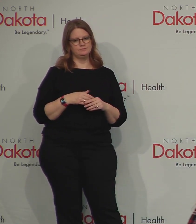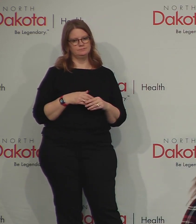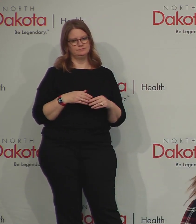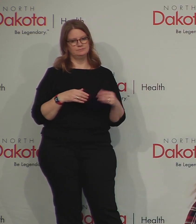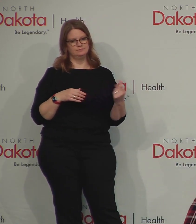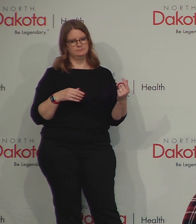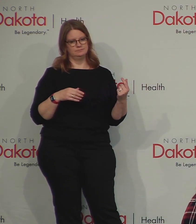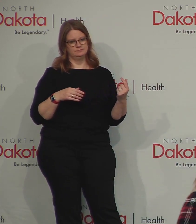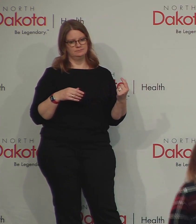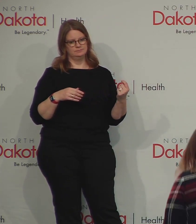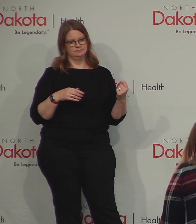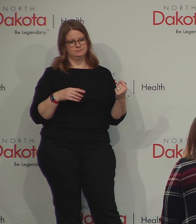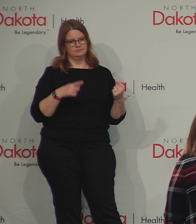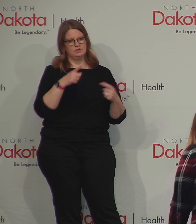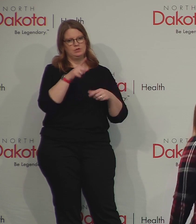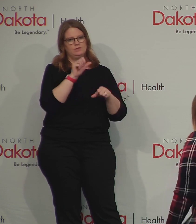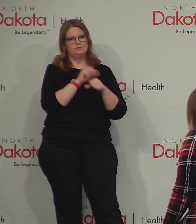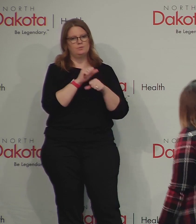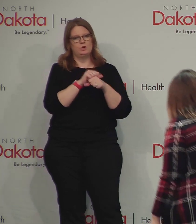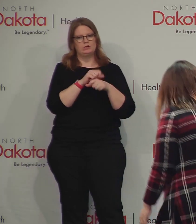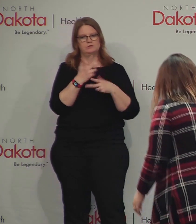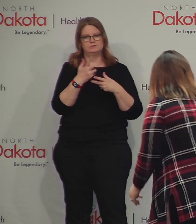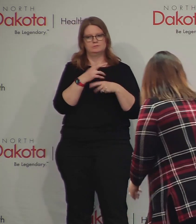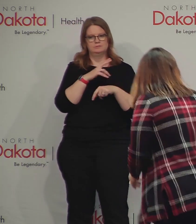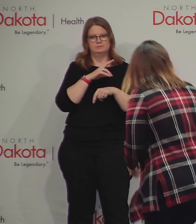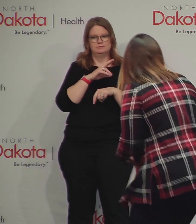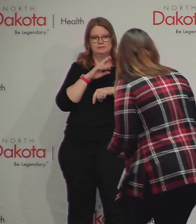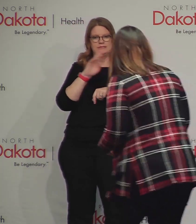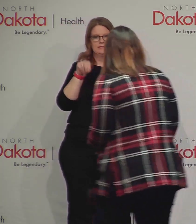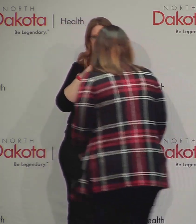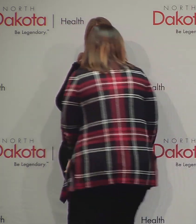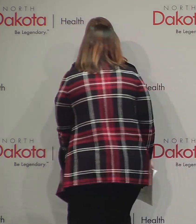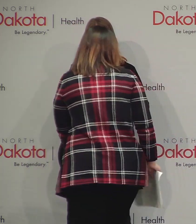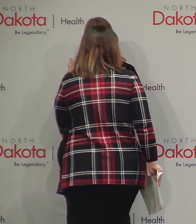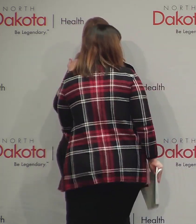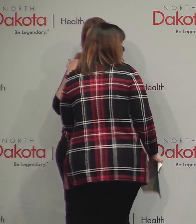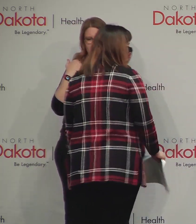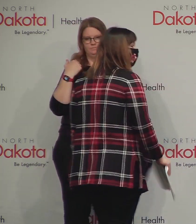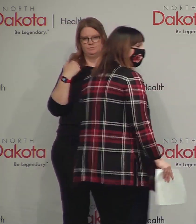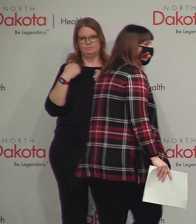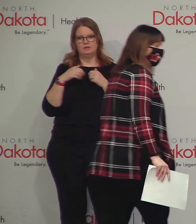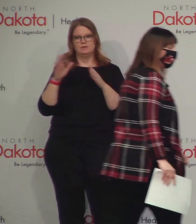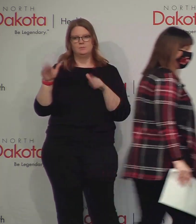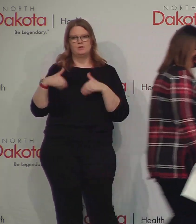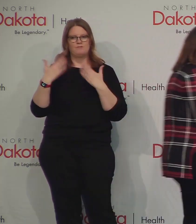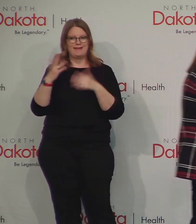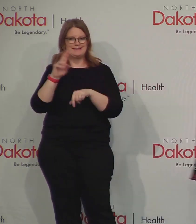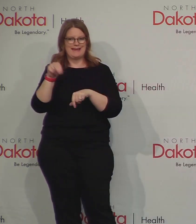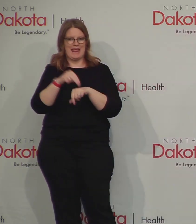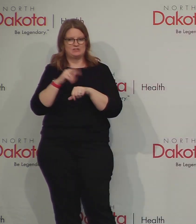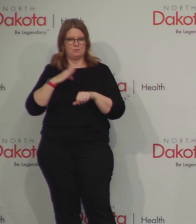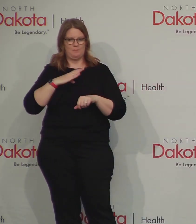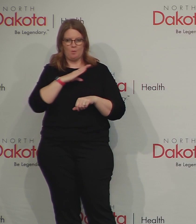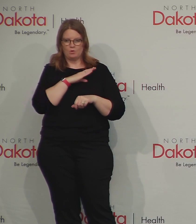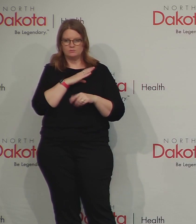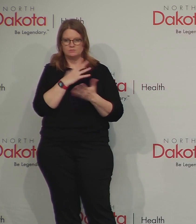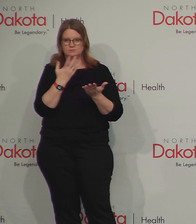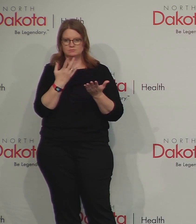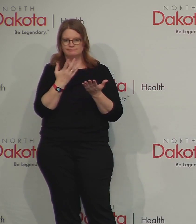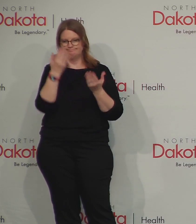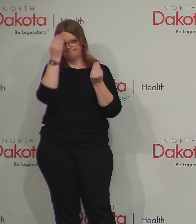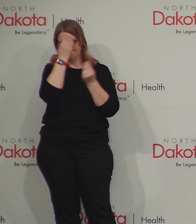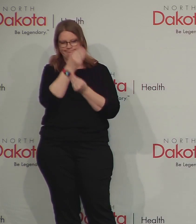you have worked nationally, contributing to national boards, but maybe share with the team what